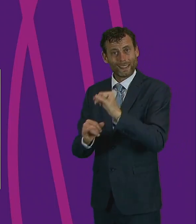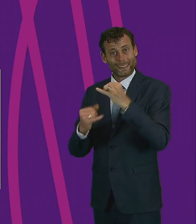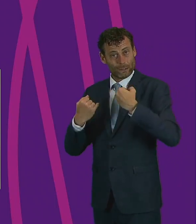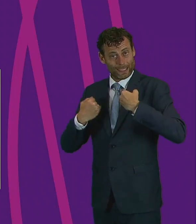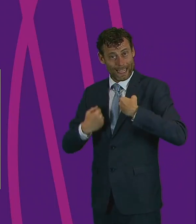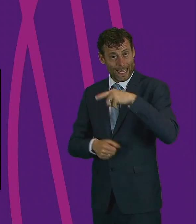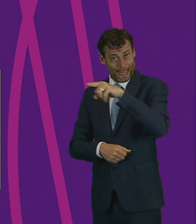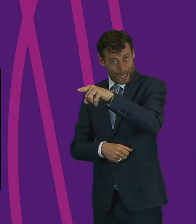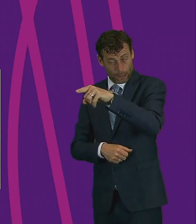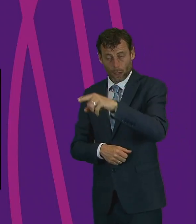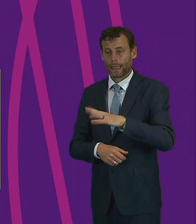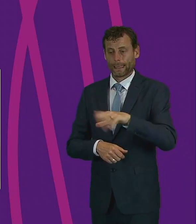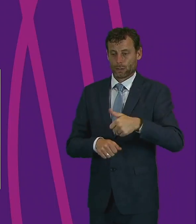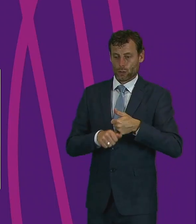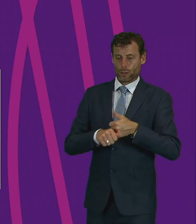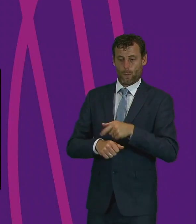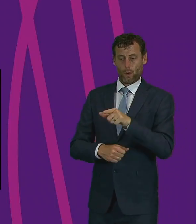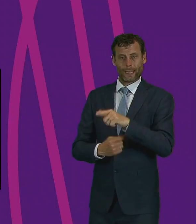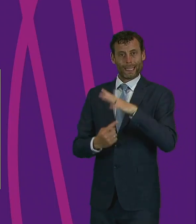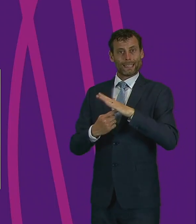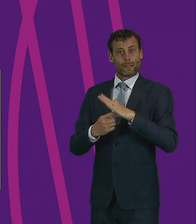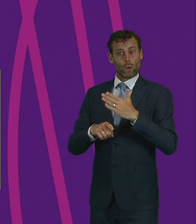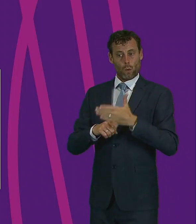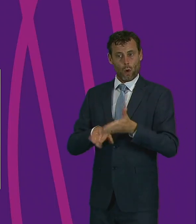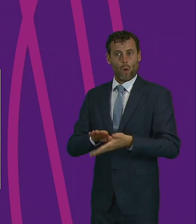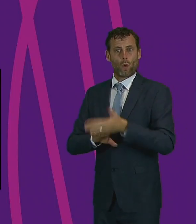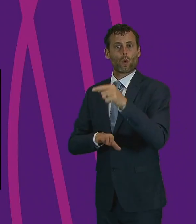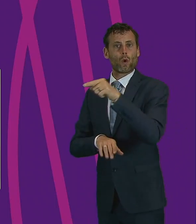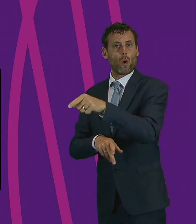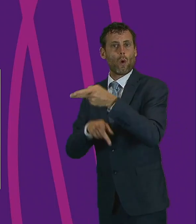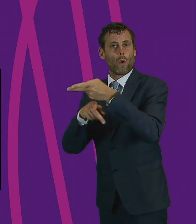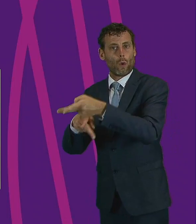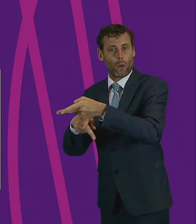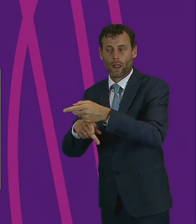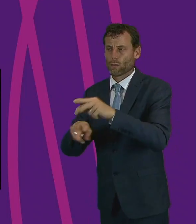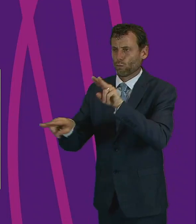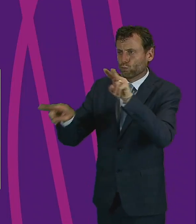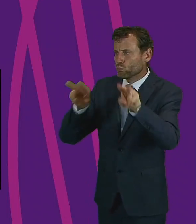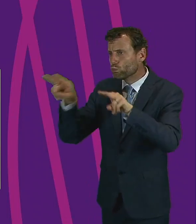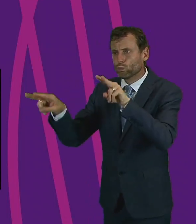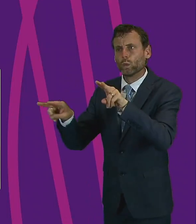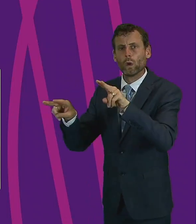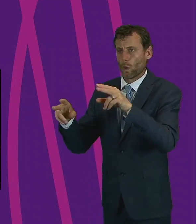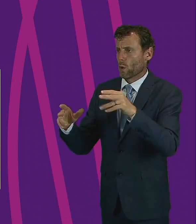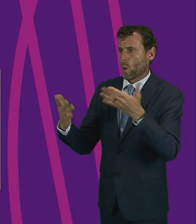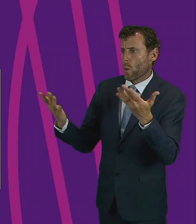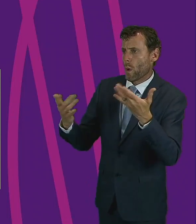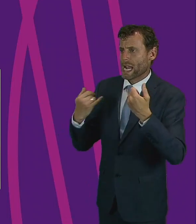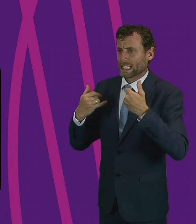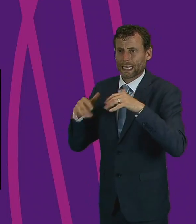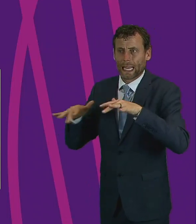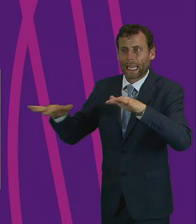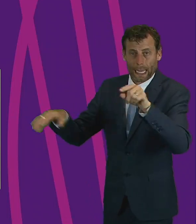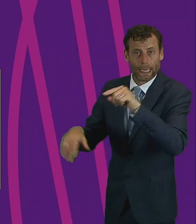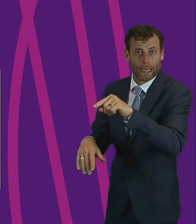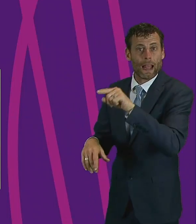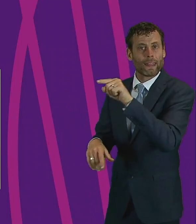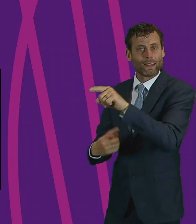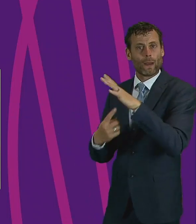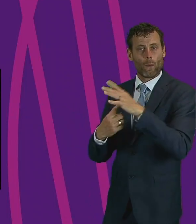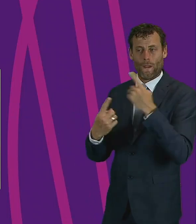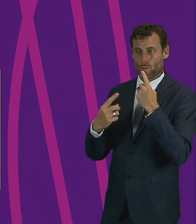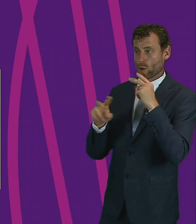essential workers to get back to work, and to provide surveillance and information that tells us how the virus is spreading and allows us to